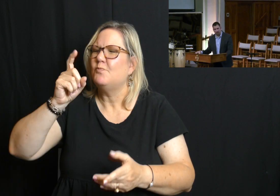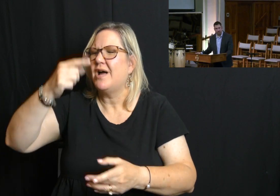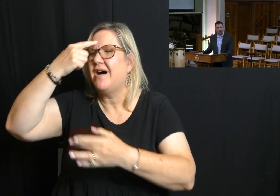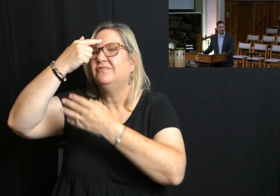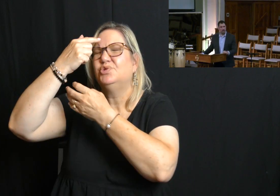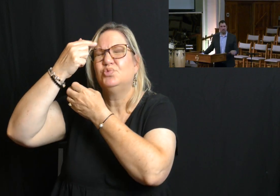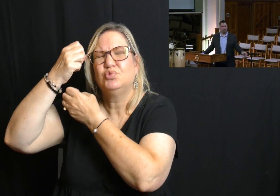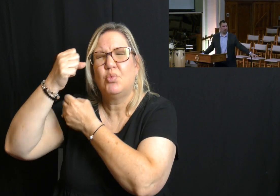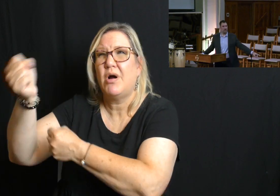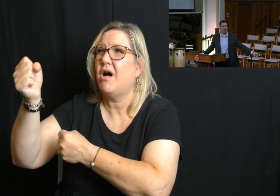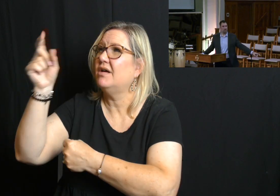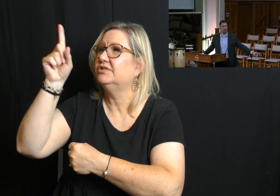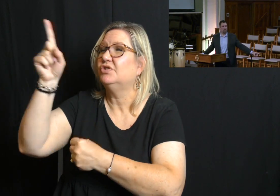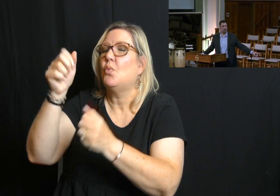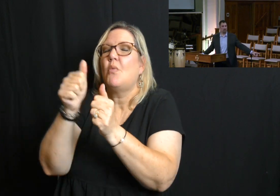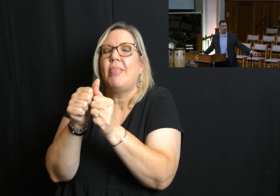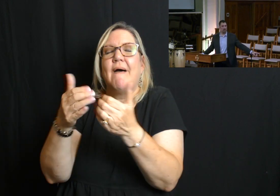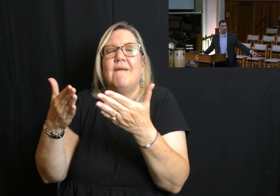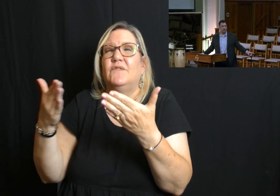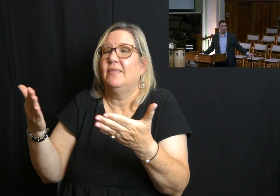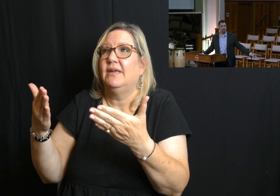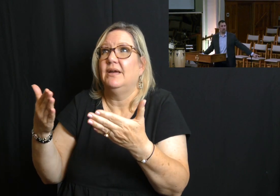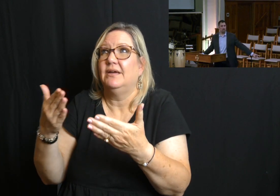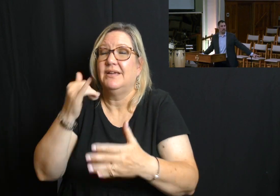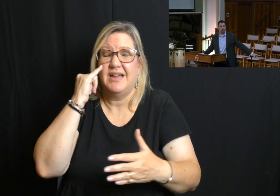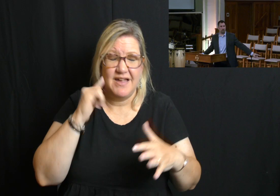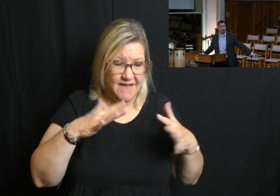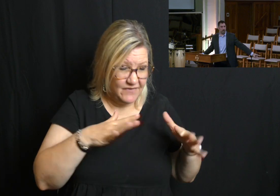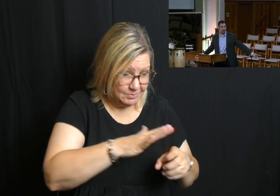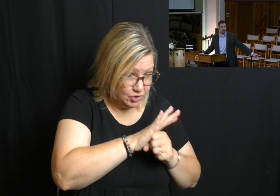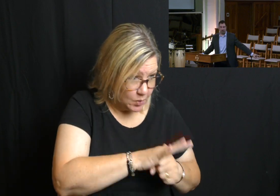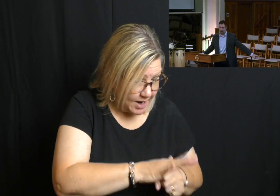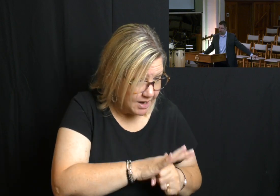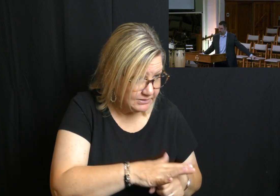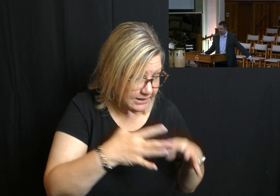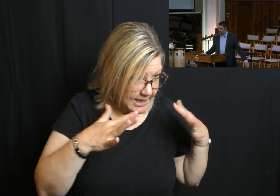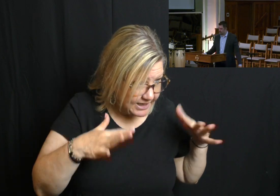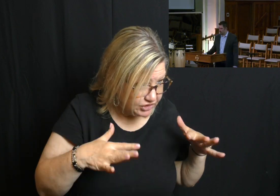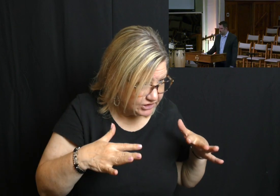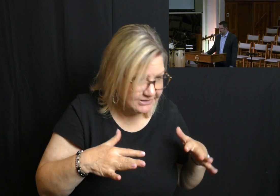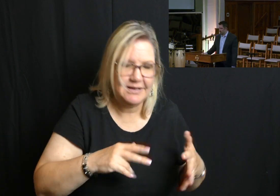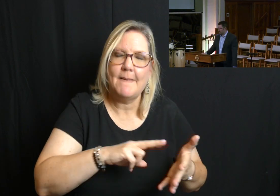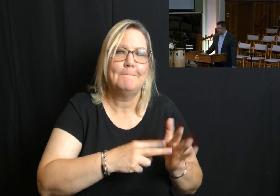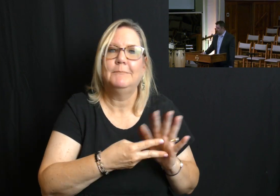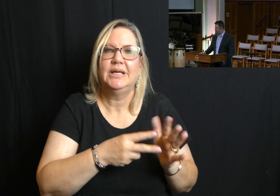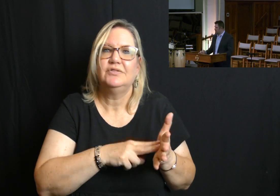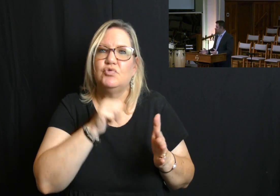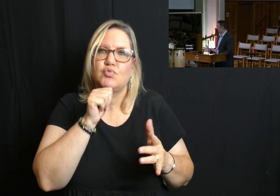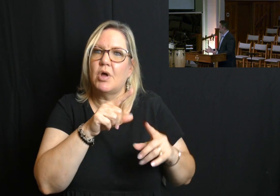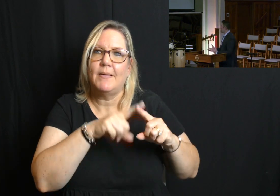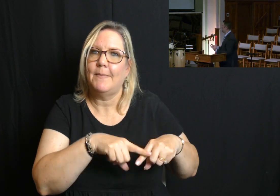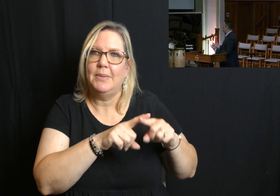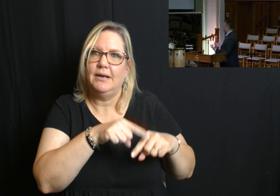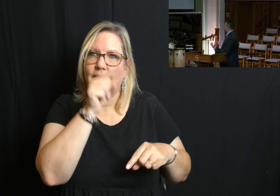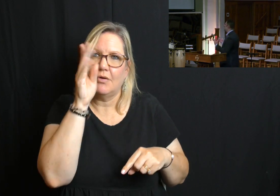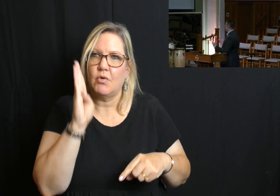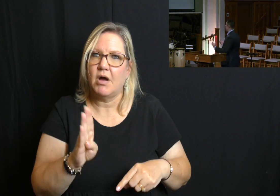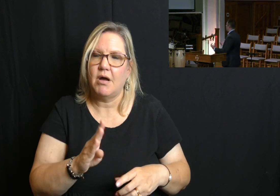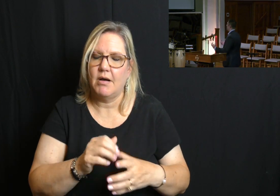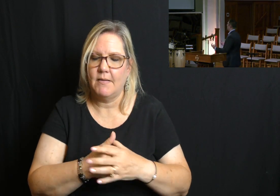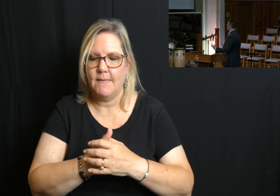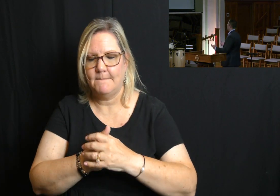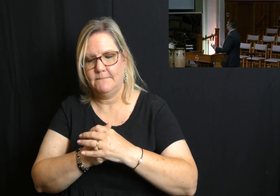with everything. But if I'm anxious about something and I'm not relying on God. So Jacob's fear affected